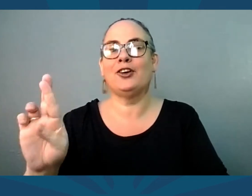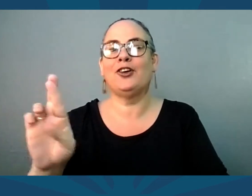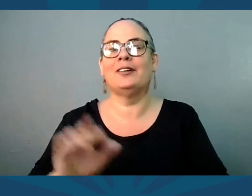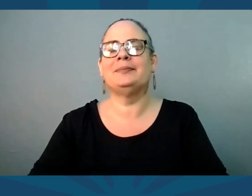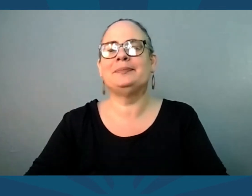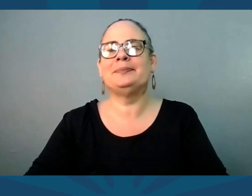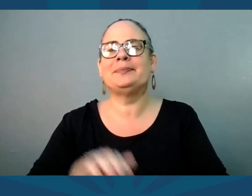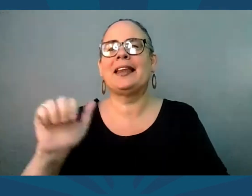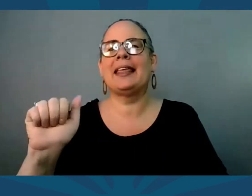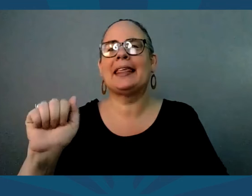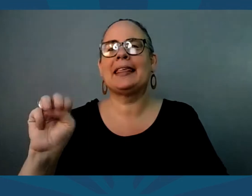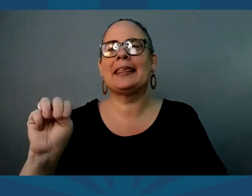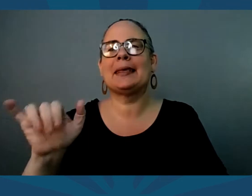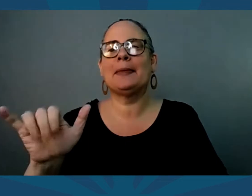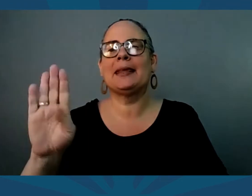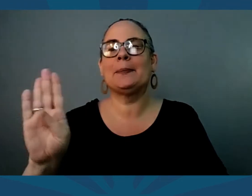Damian R. Meyer,